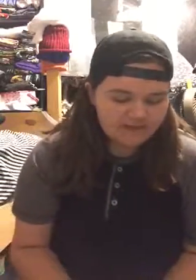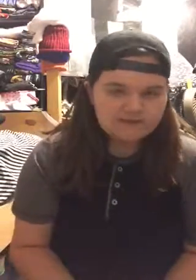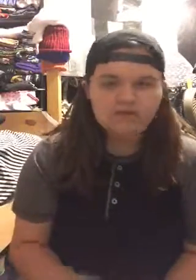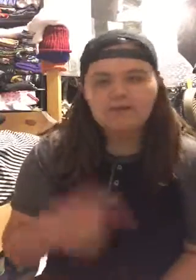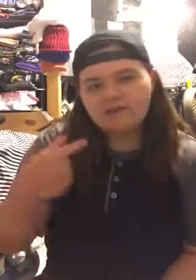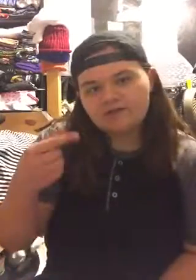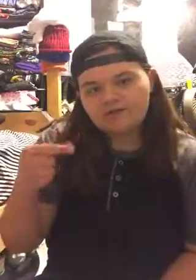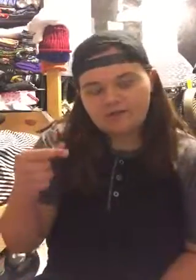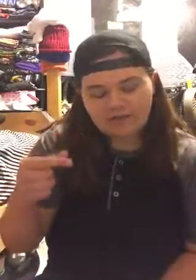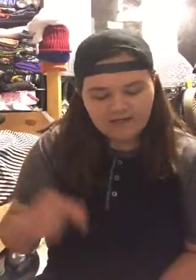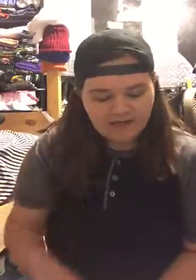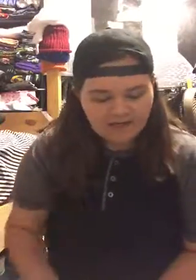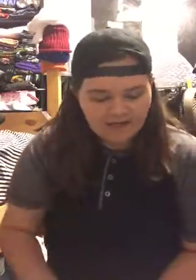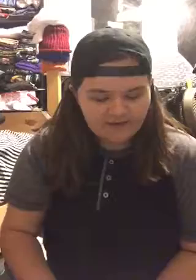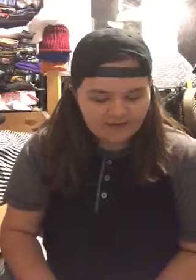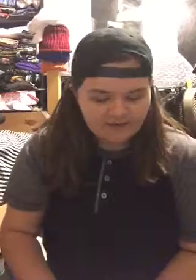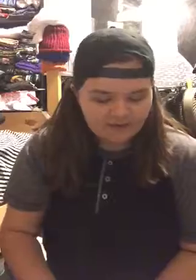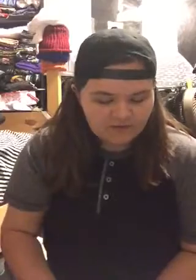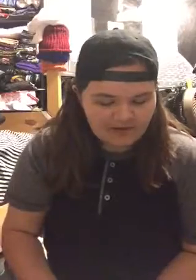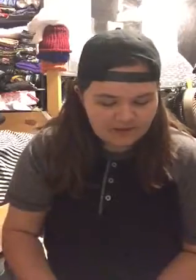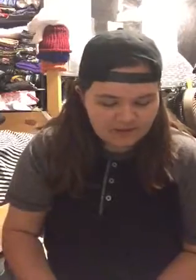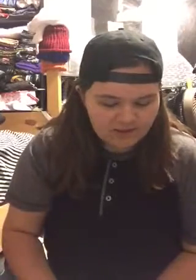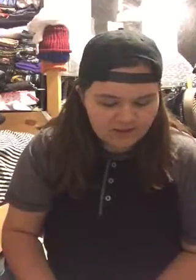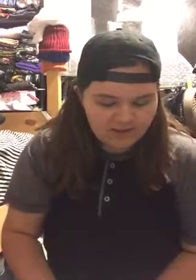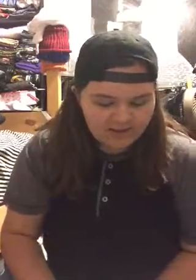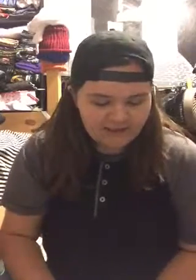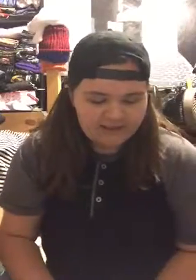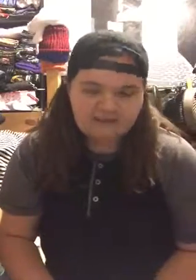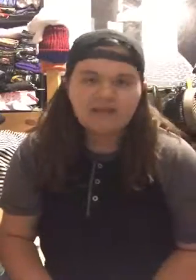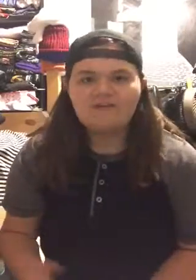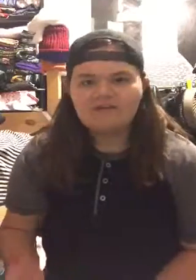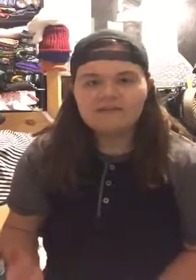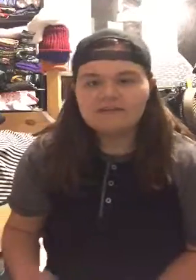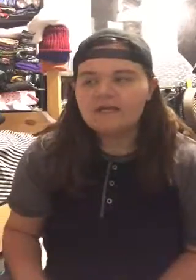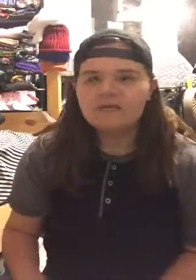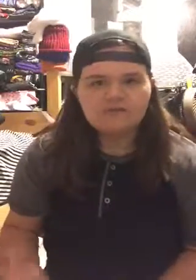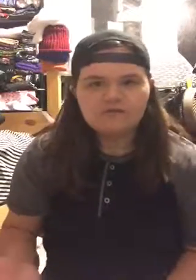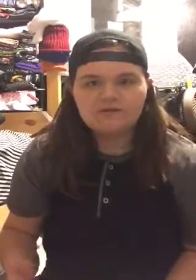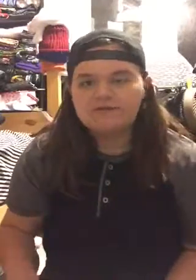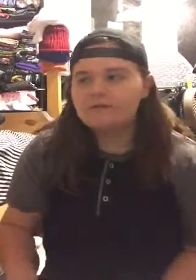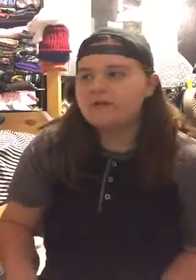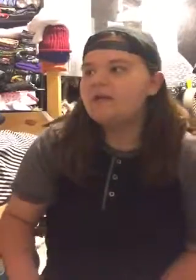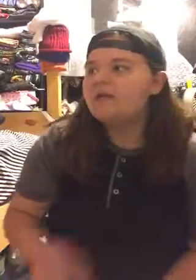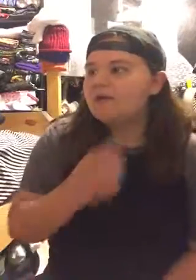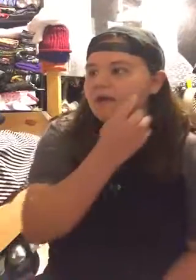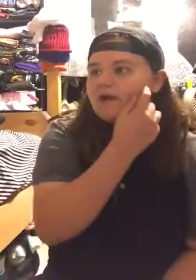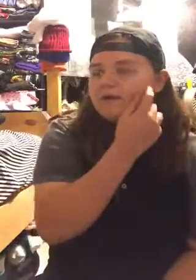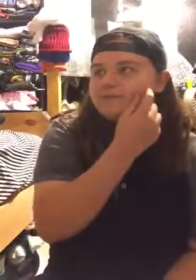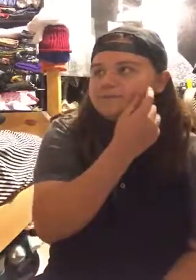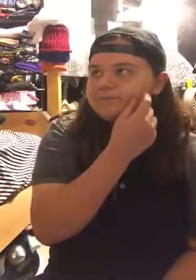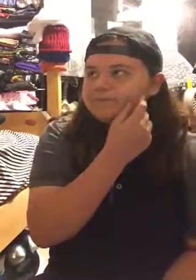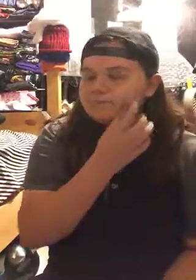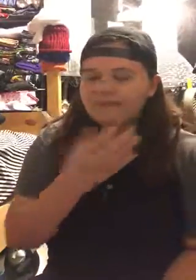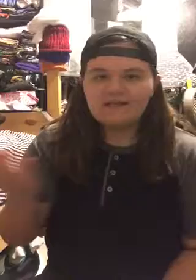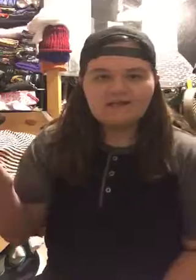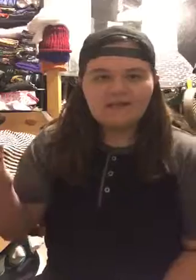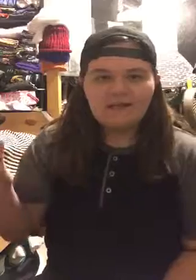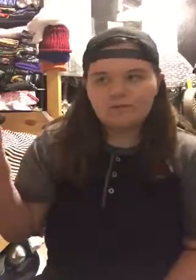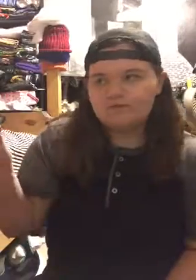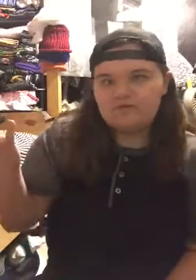So green, I showed you green. And then tractor is kind of interesting. I just learned this one because I don't use